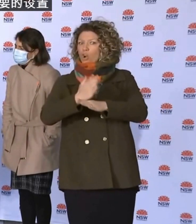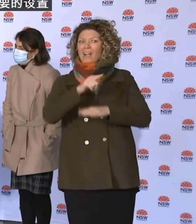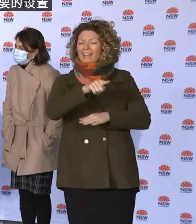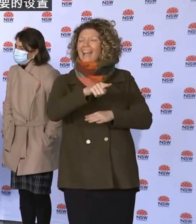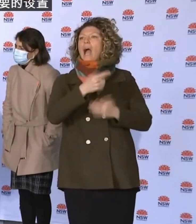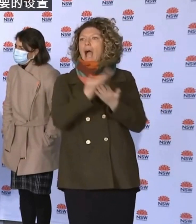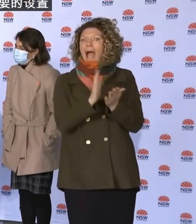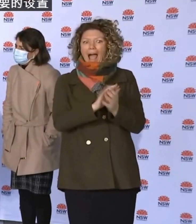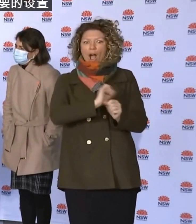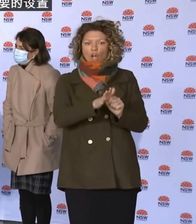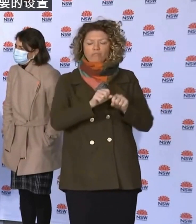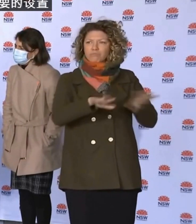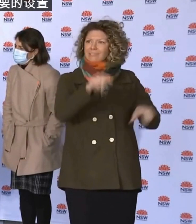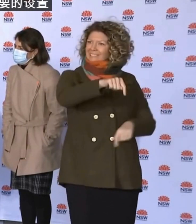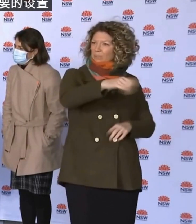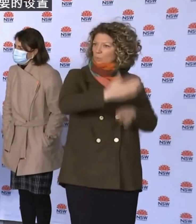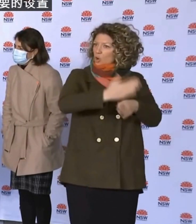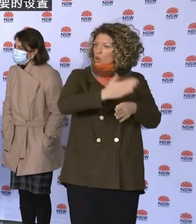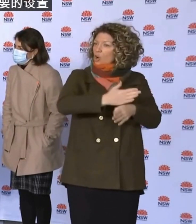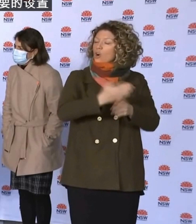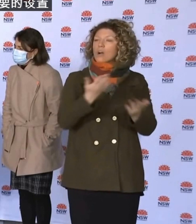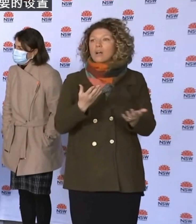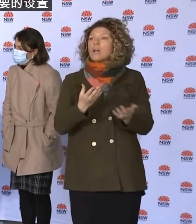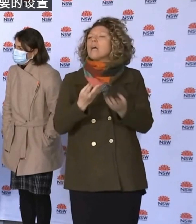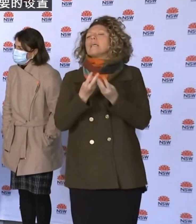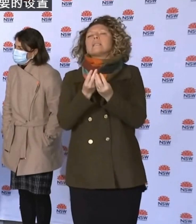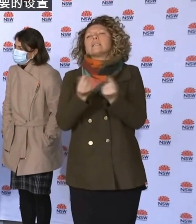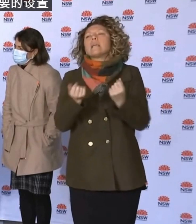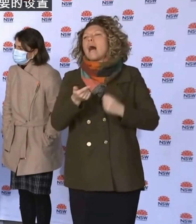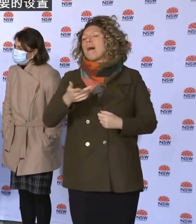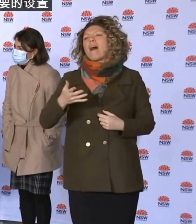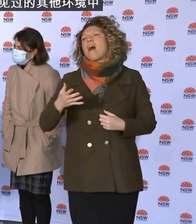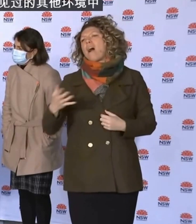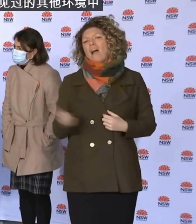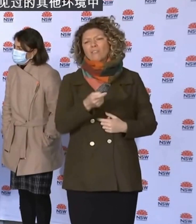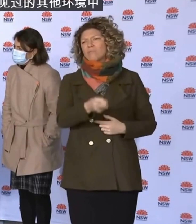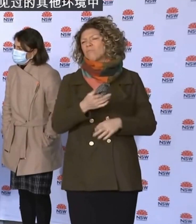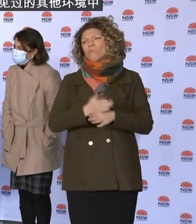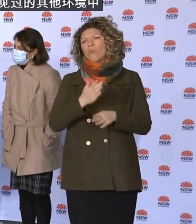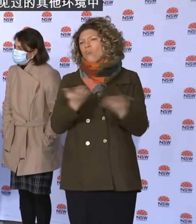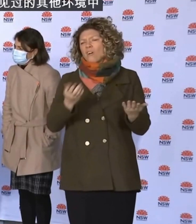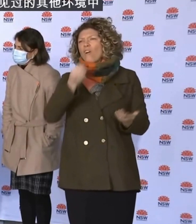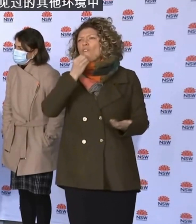are settings where we absolutely need to have just for